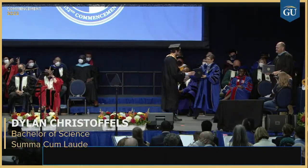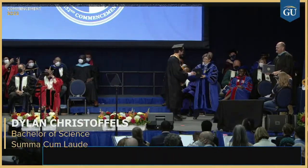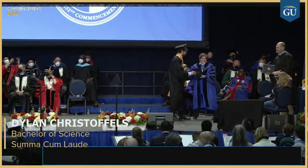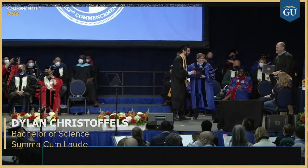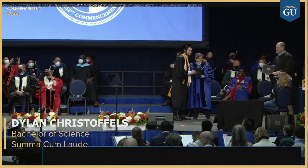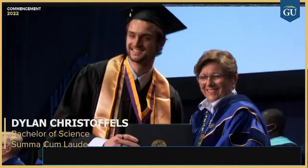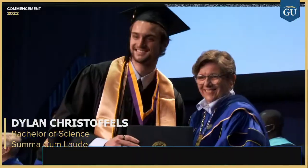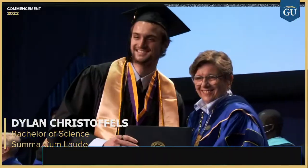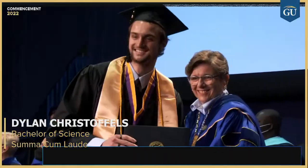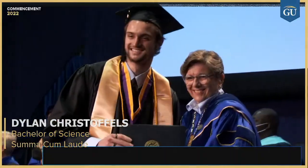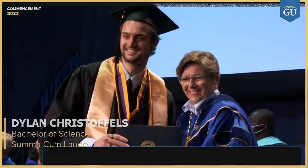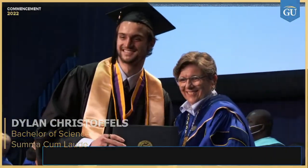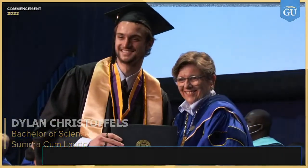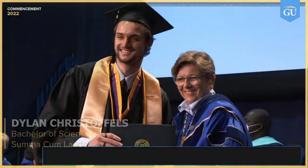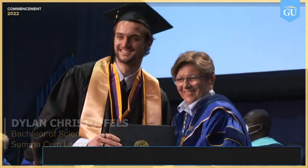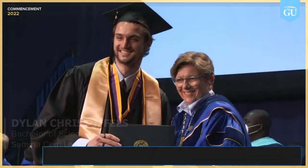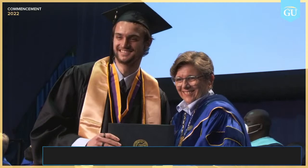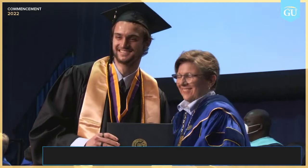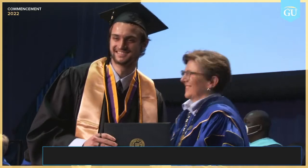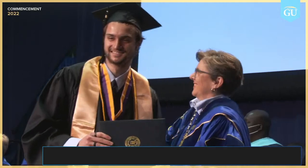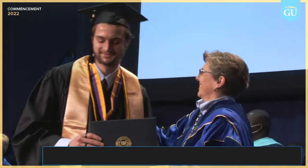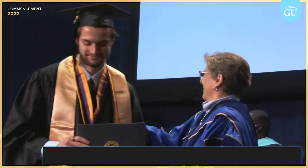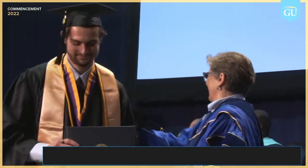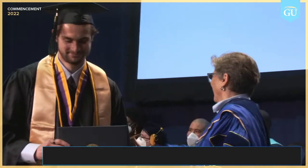Sarah Clausen, Bachelor of Science, summa cum laude.